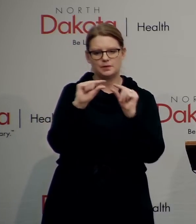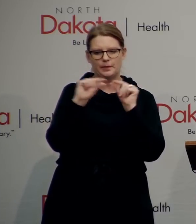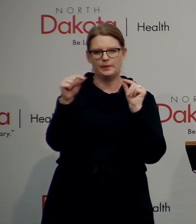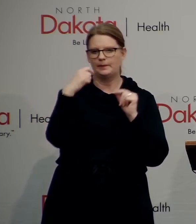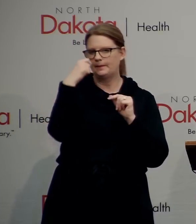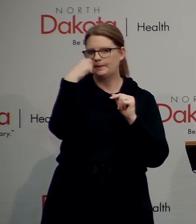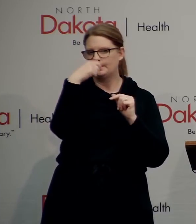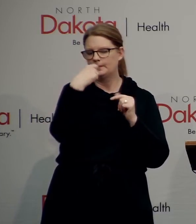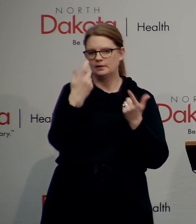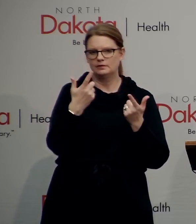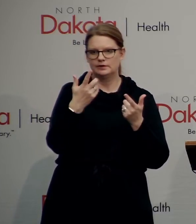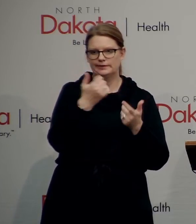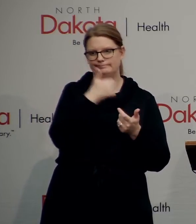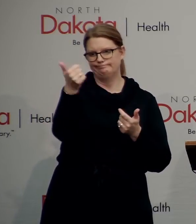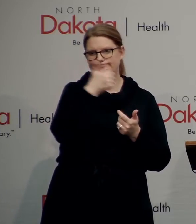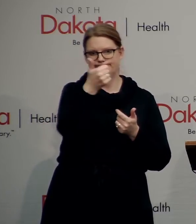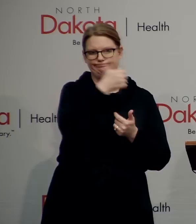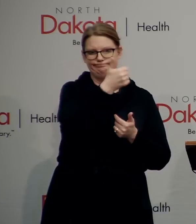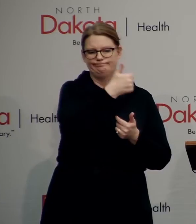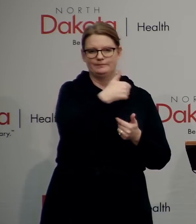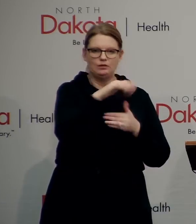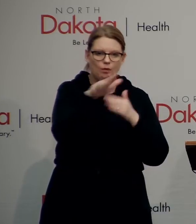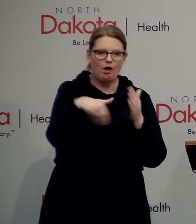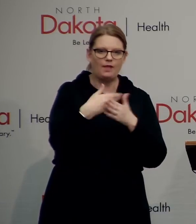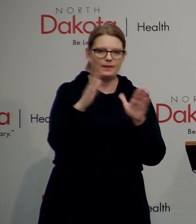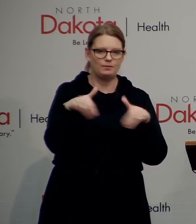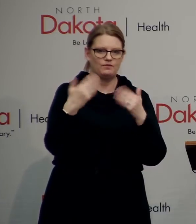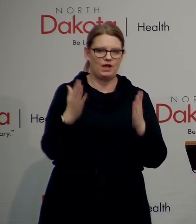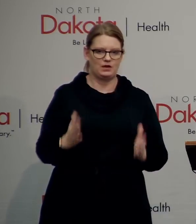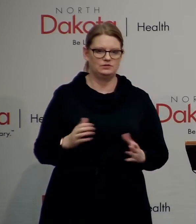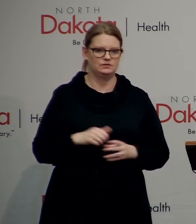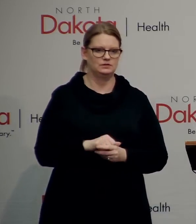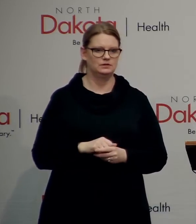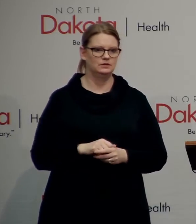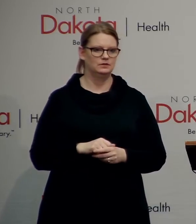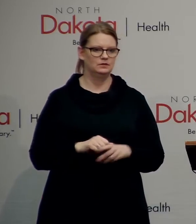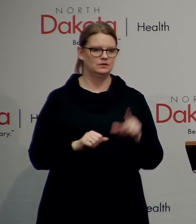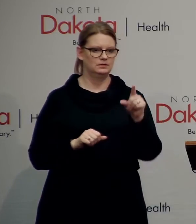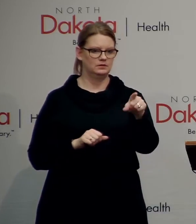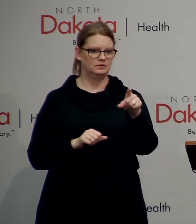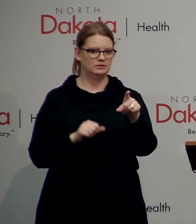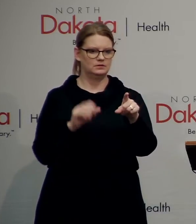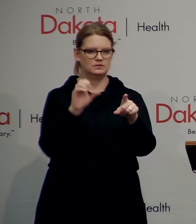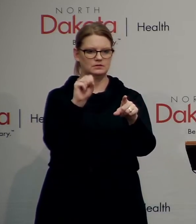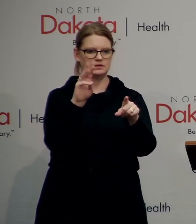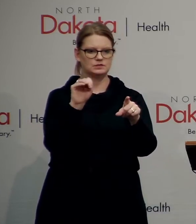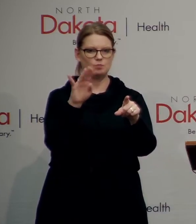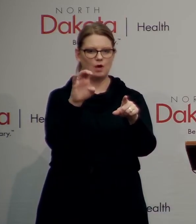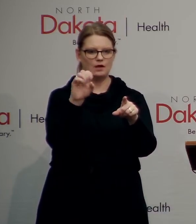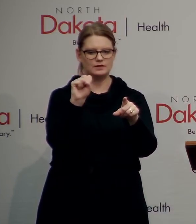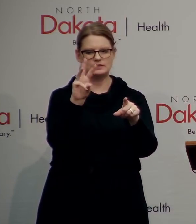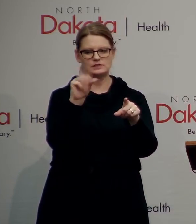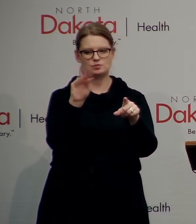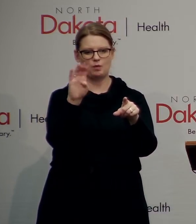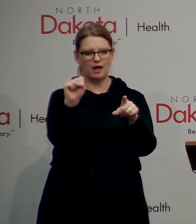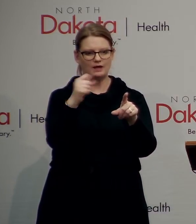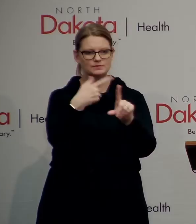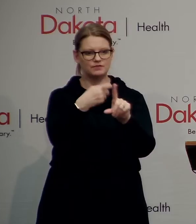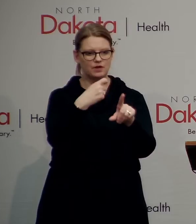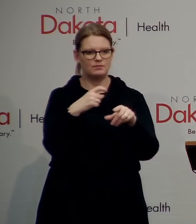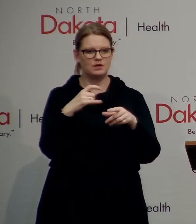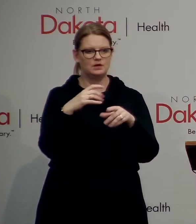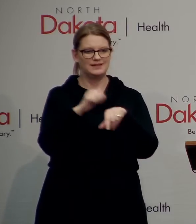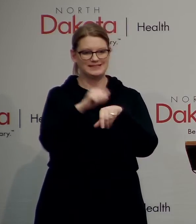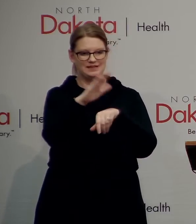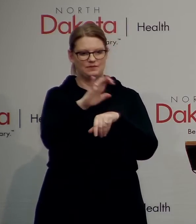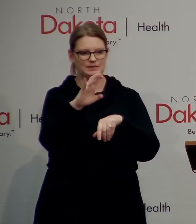the transport media to the providers. Where do those swabs come from? I mean, are they sent from the CDC